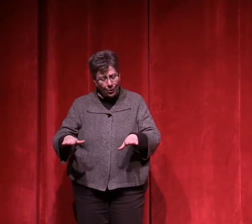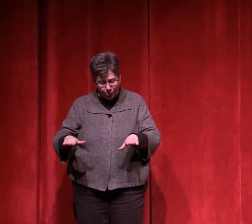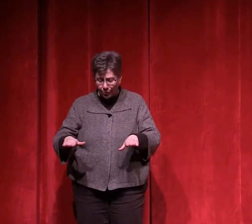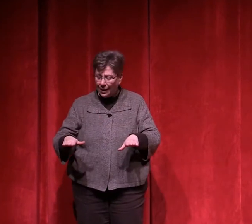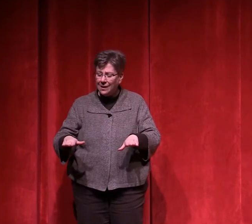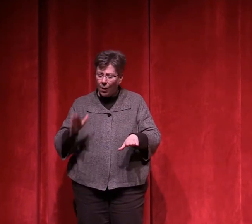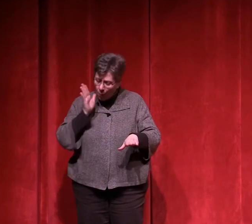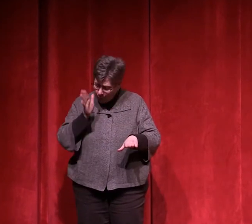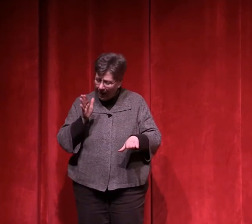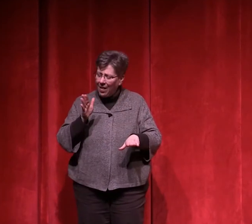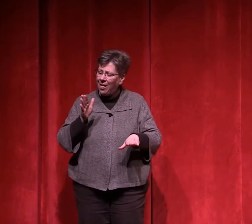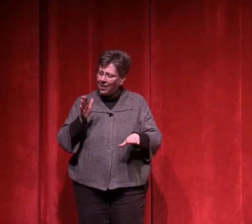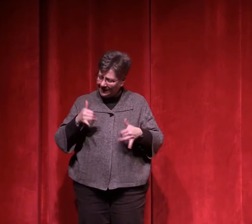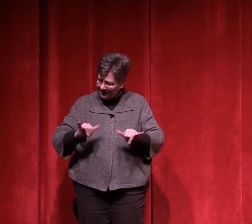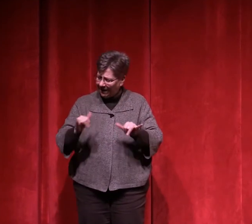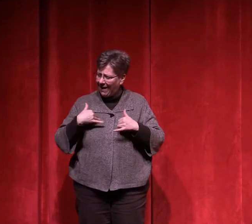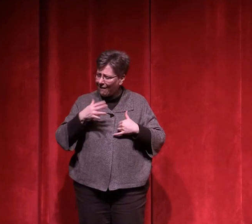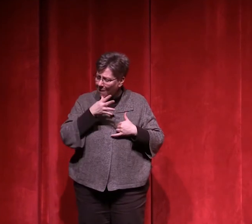be motherless.